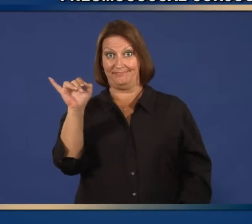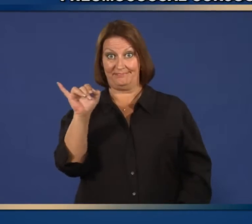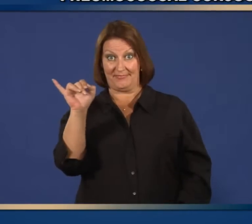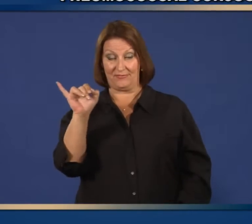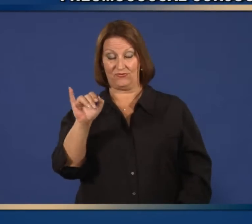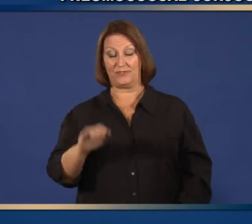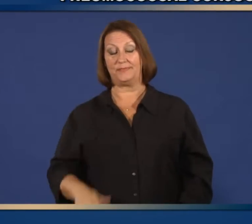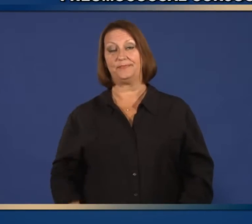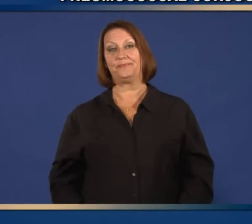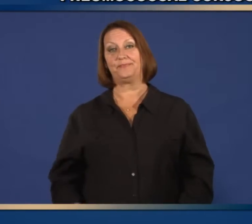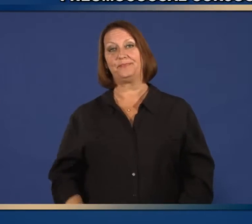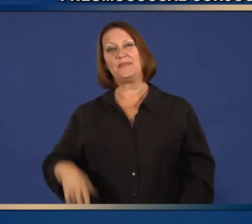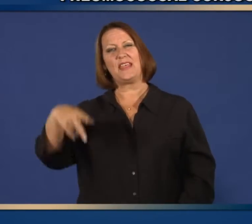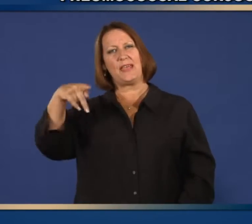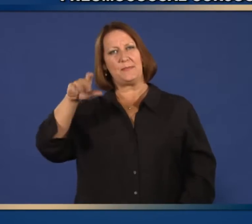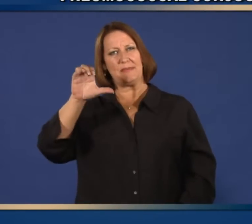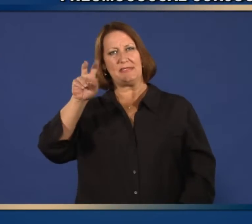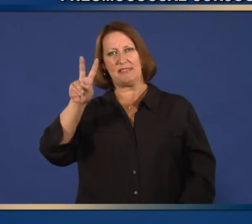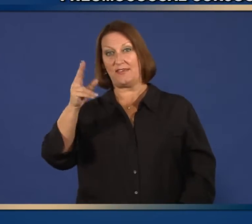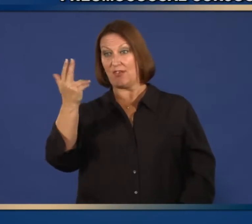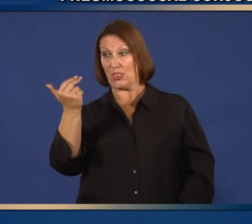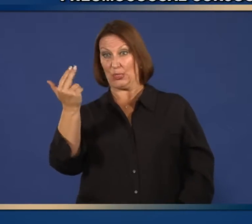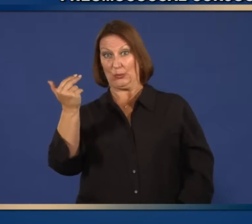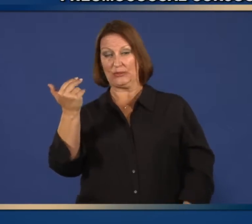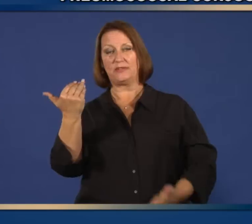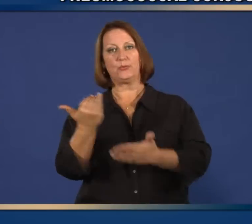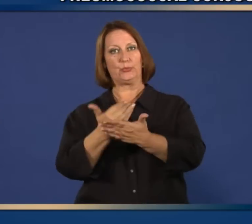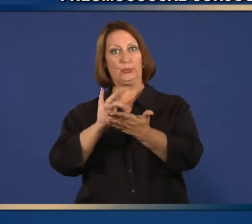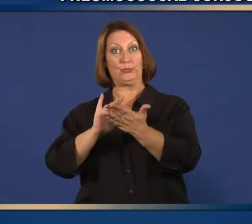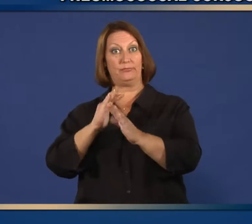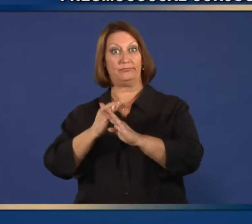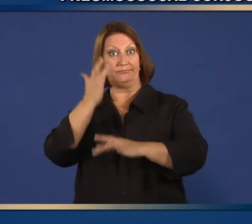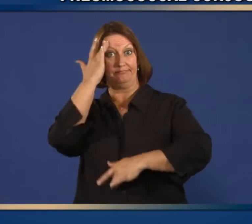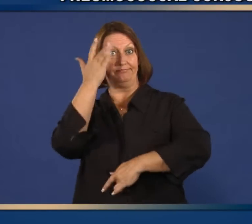PCV13 replaces a previous conjugate vaccine,